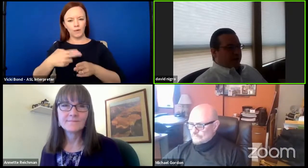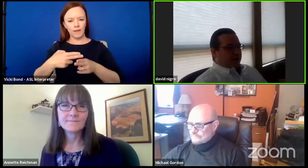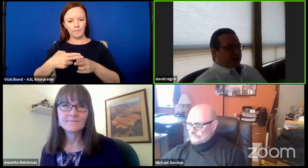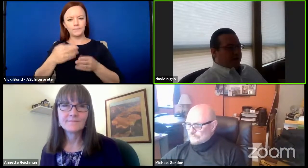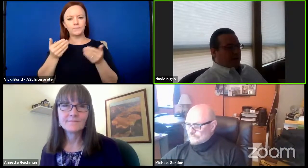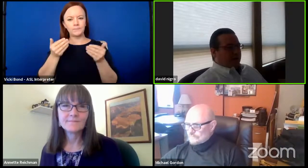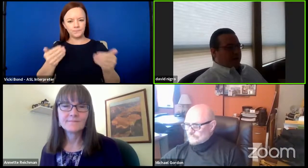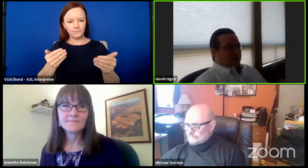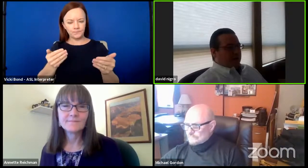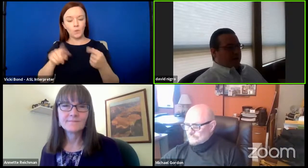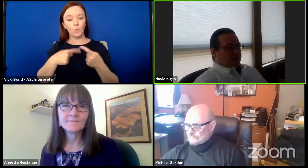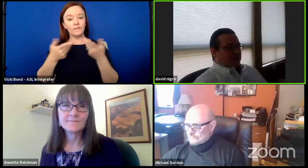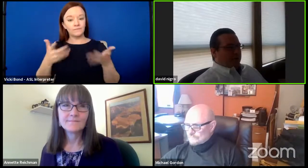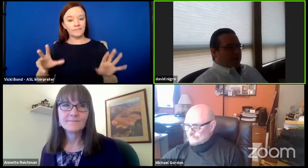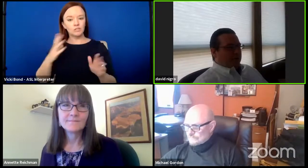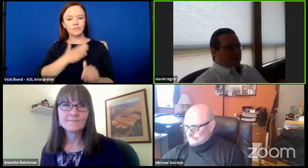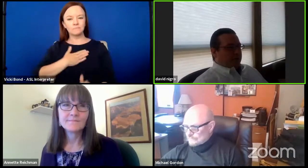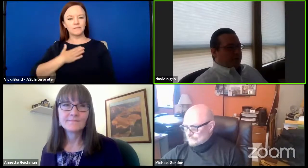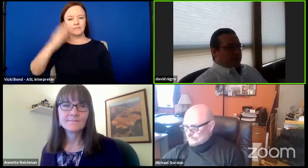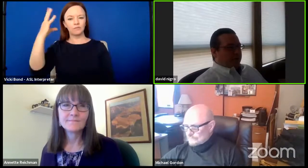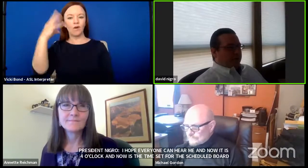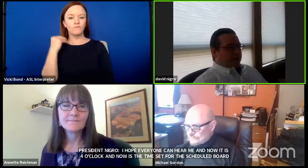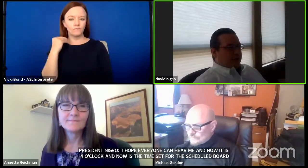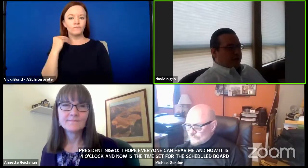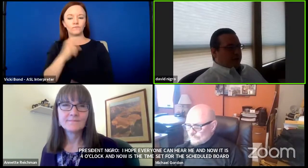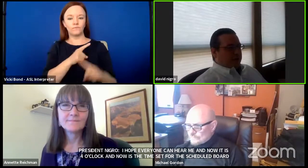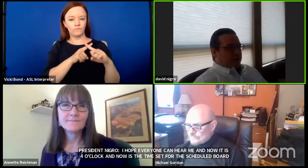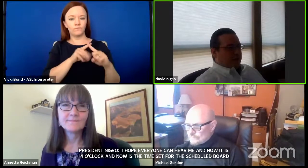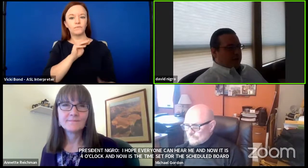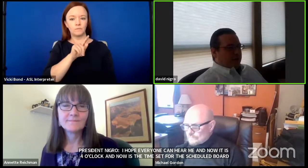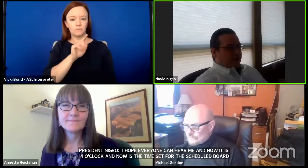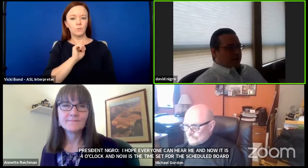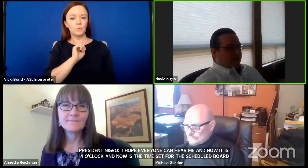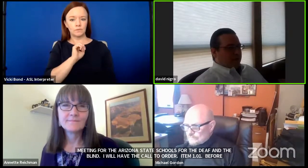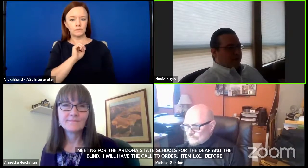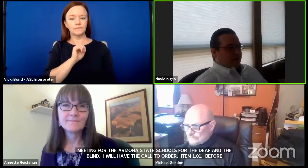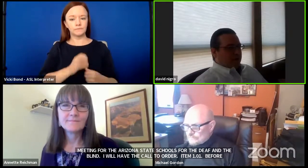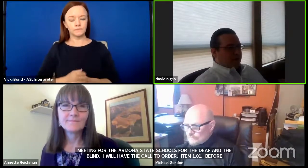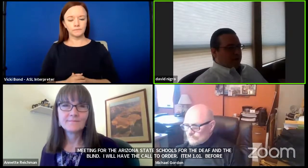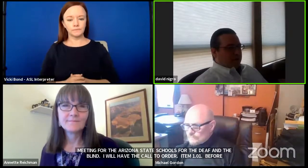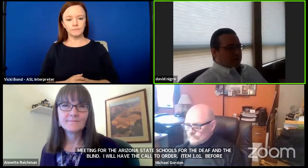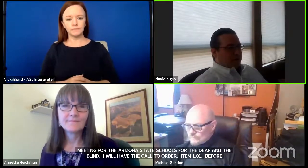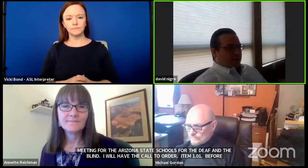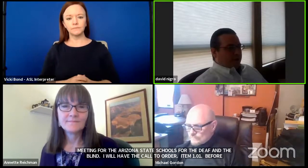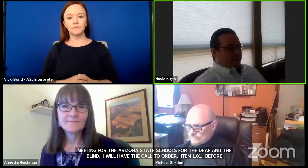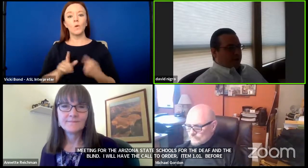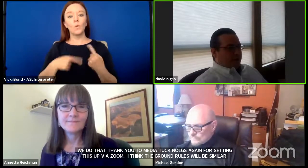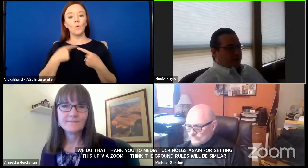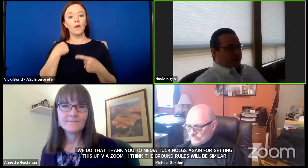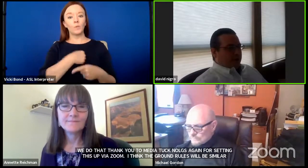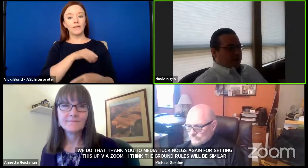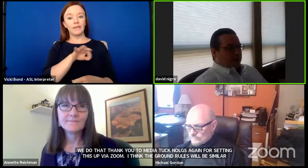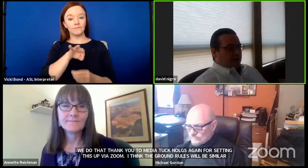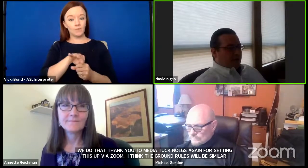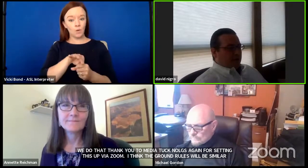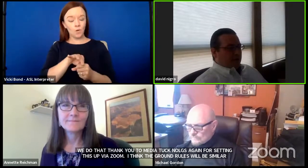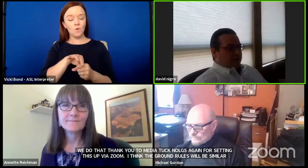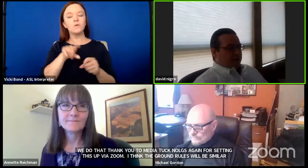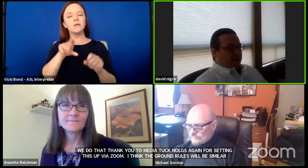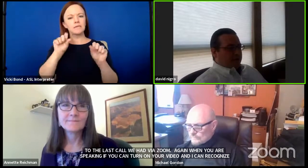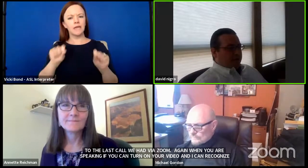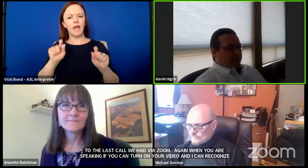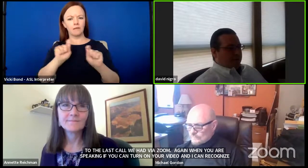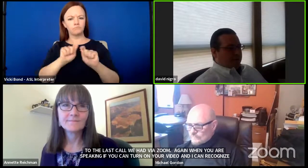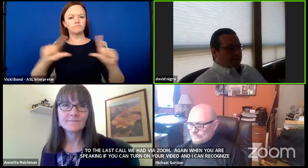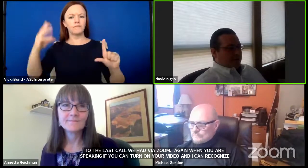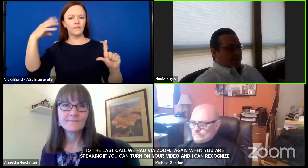video. When we hold votes on certain items, you can vote via video and hold up a